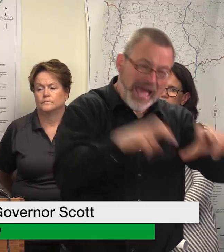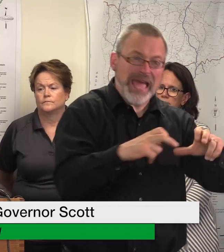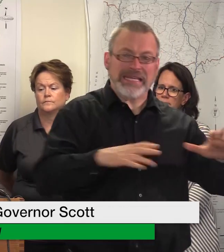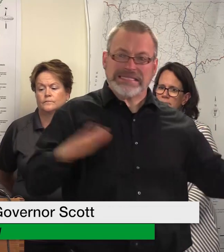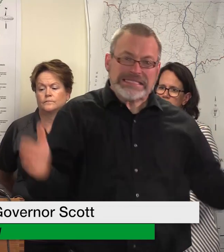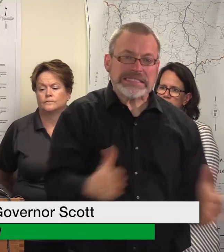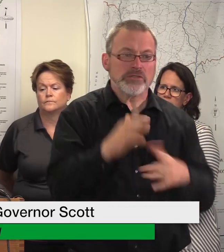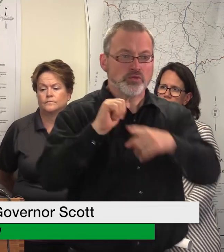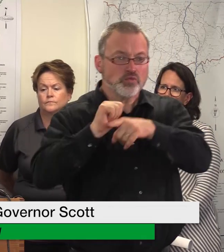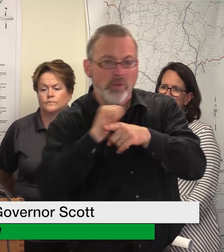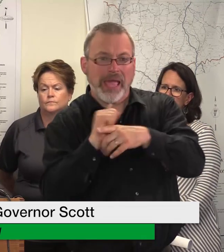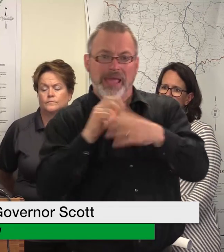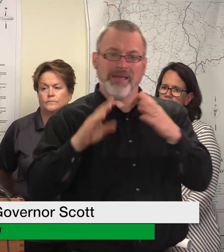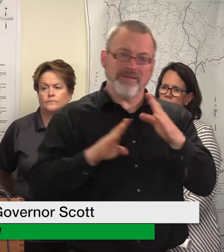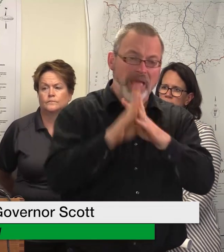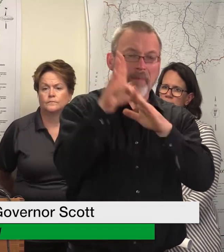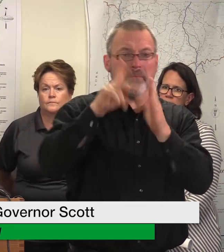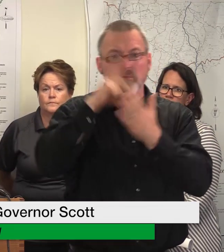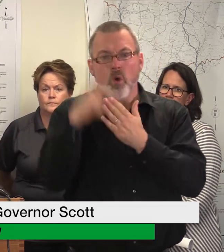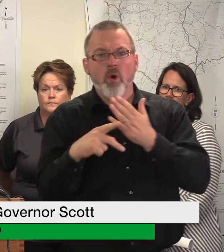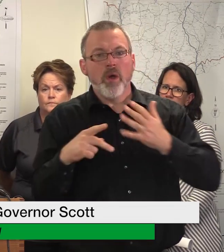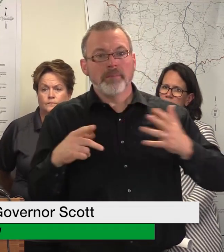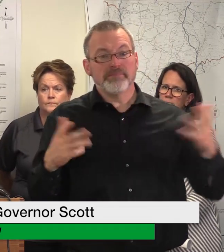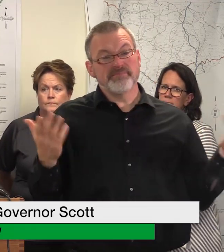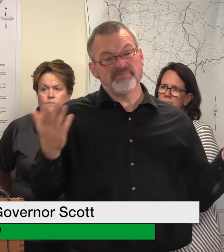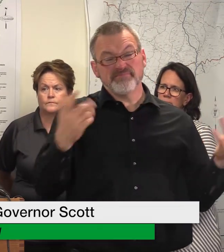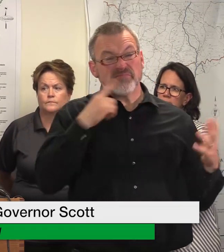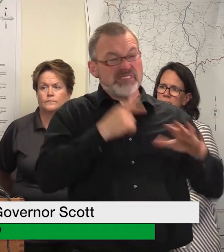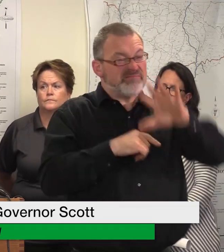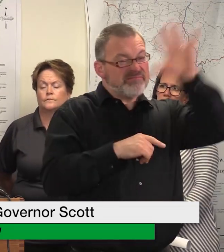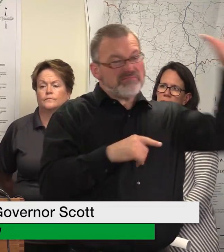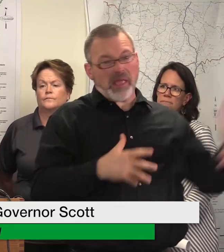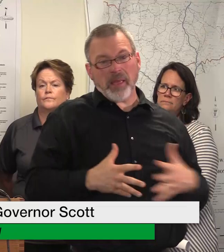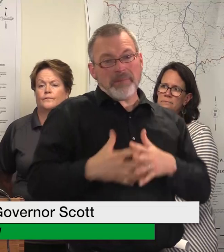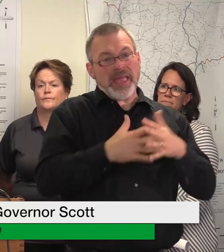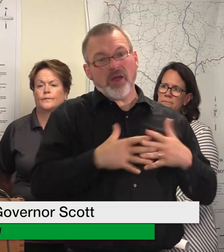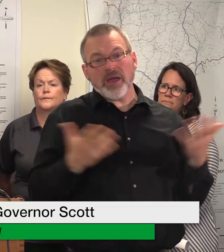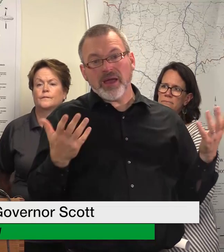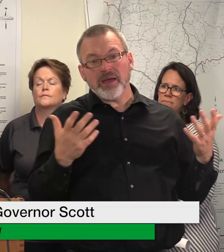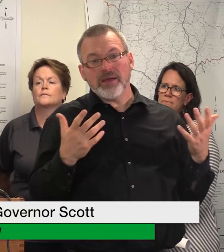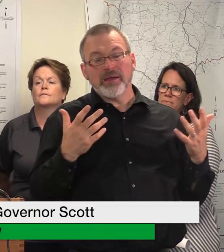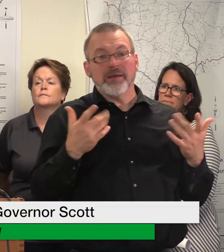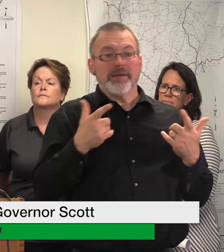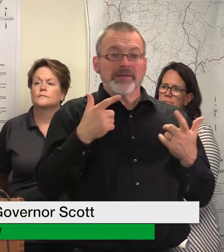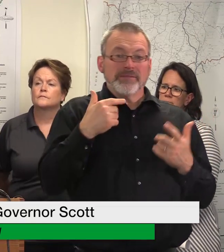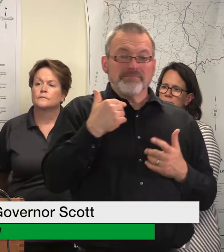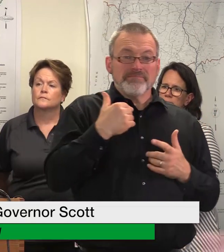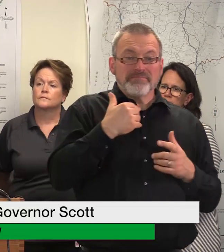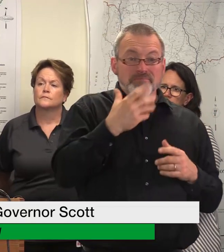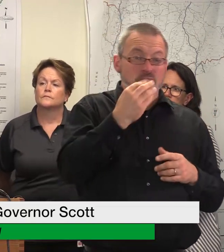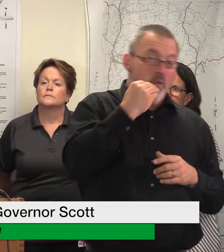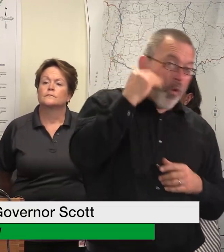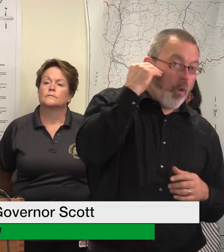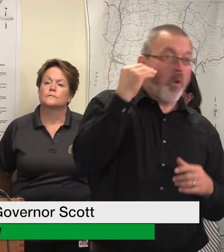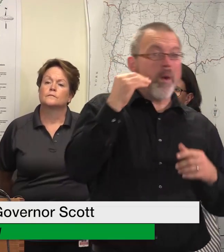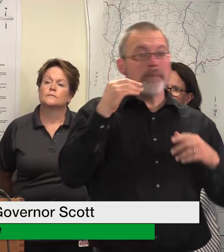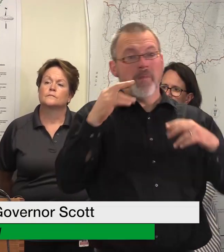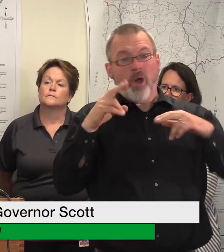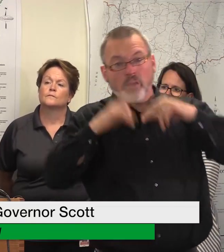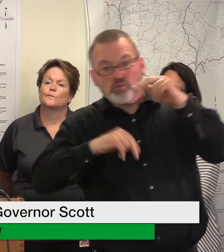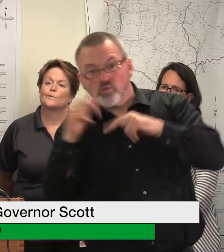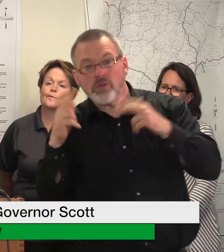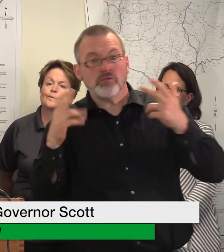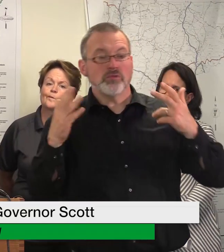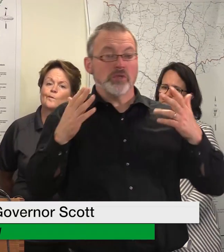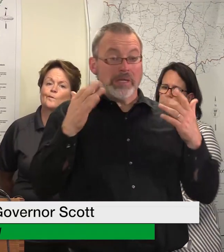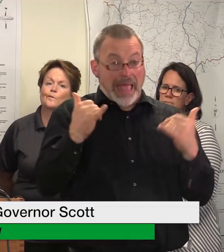And it would be the same here. We want to make sure that people get back into homes, that we're building our housing infrastructure, and we don't